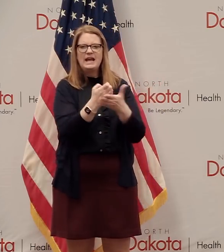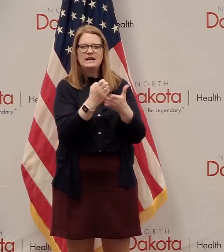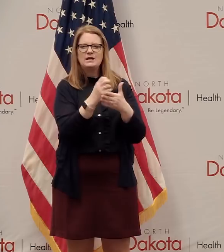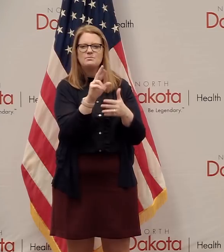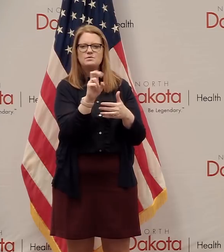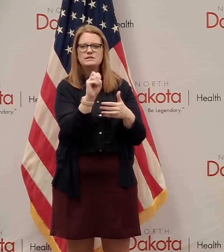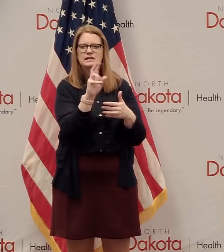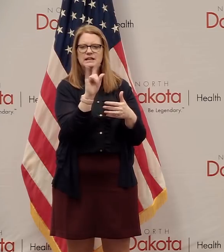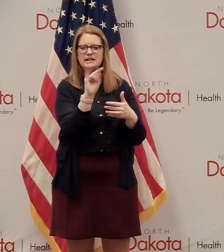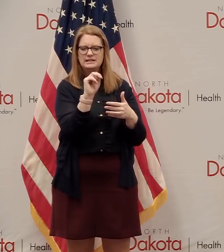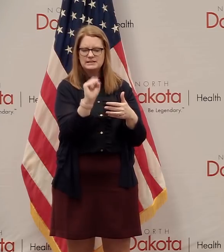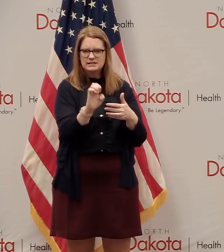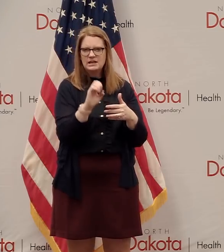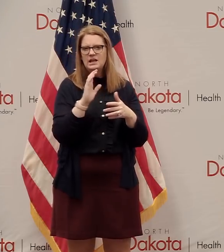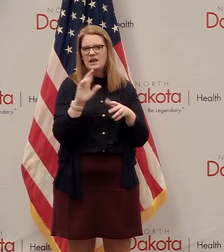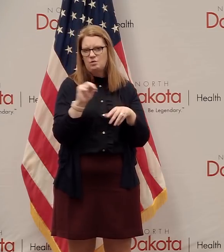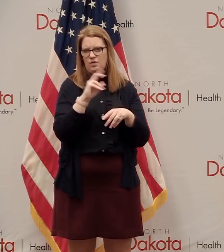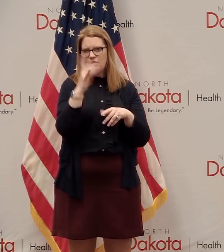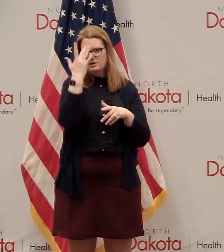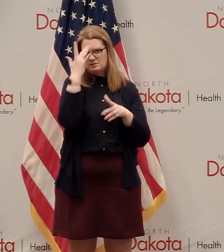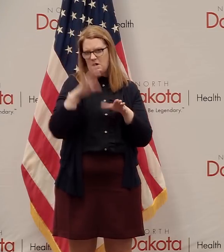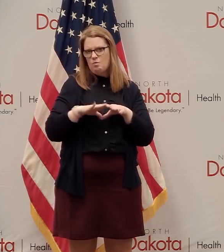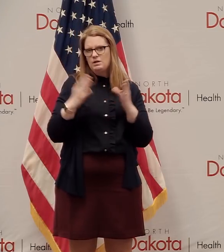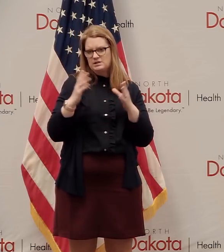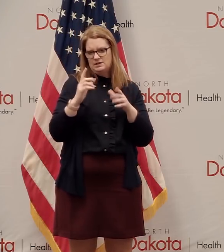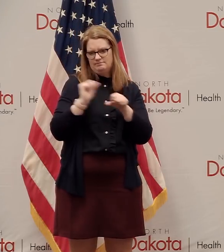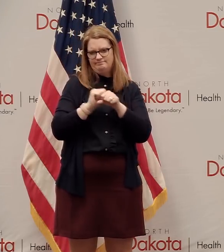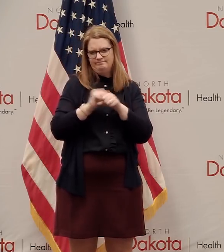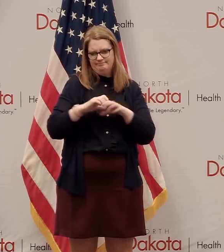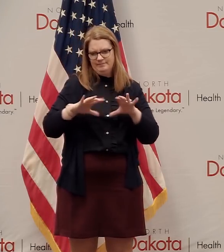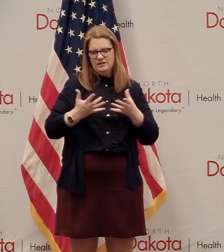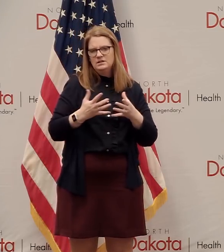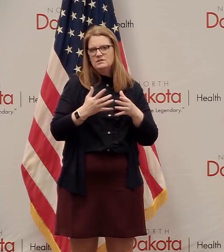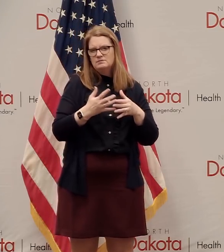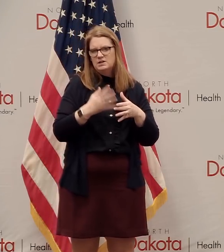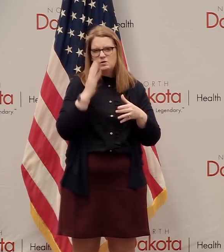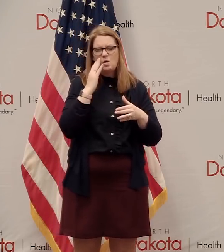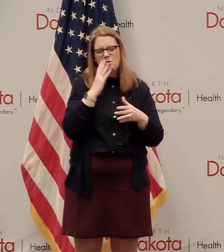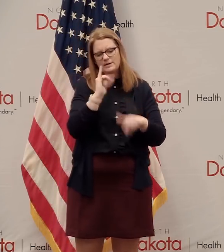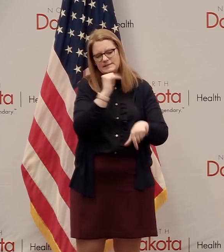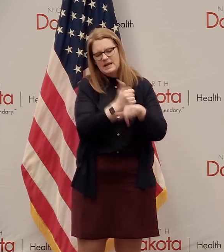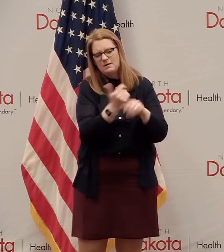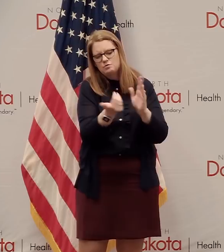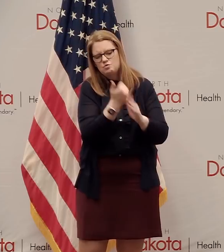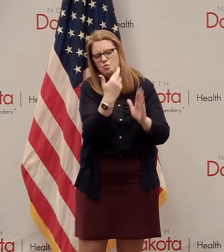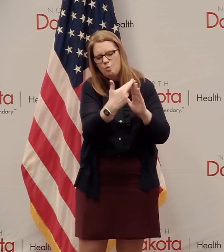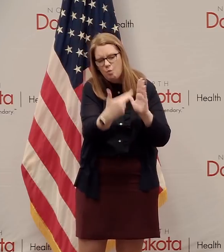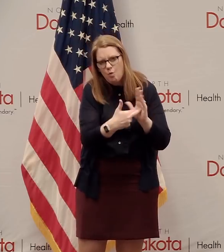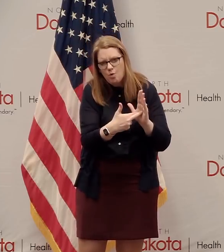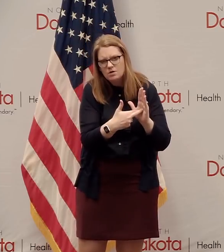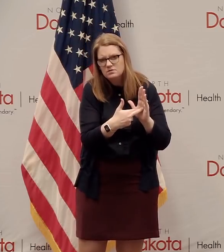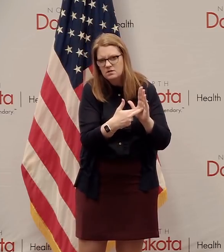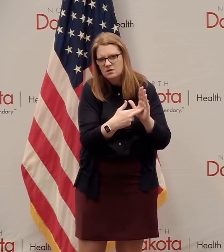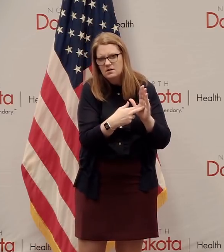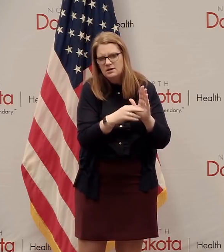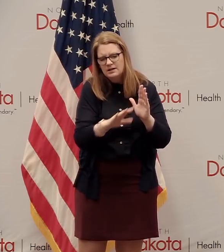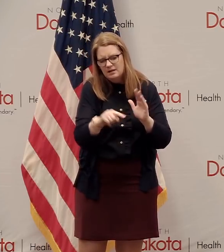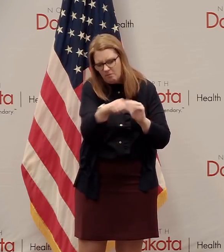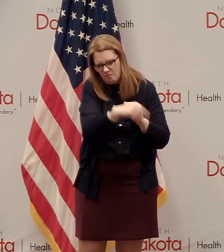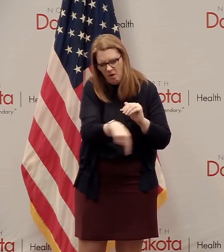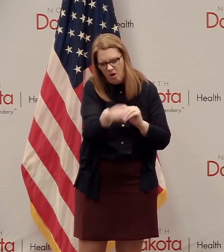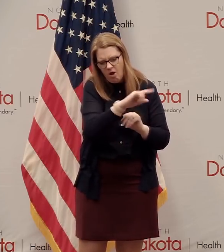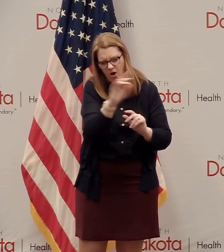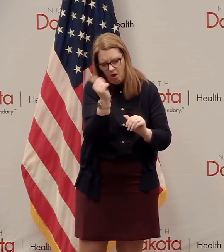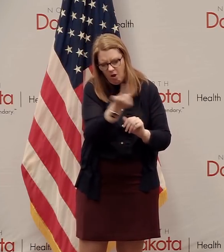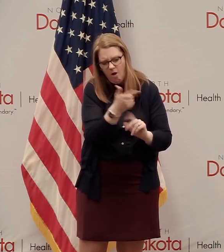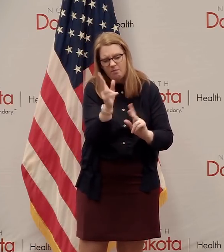Dakota Smart Restart Task Force, working with them to develop standard operating procedures that keep business owners and especially their team members and